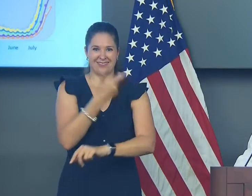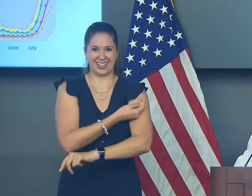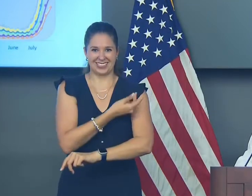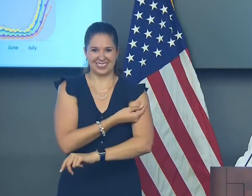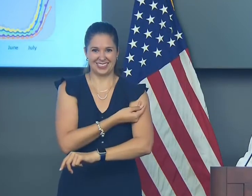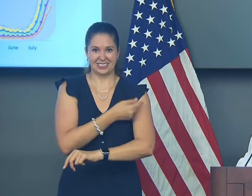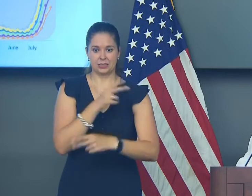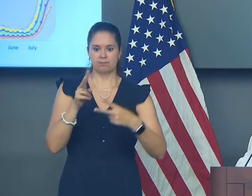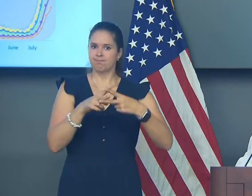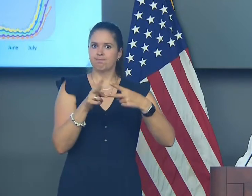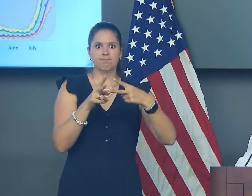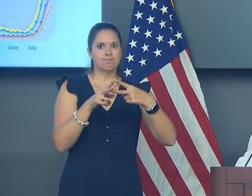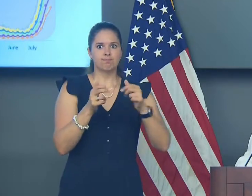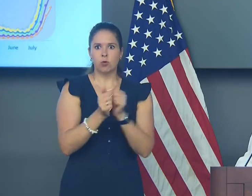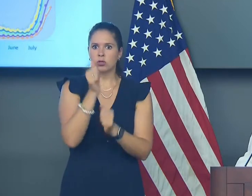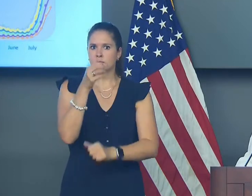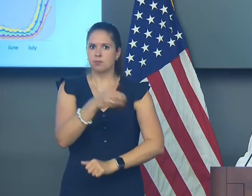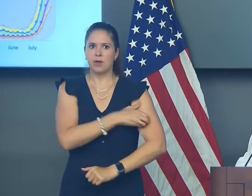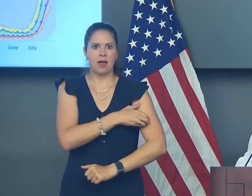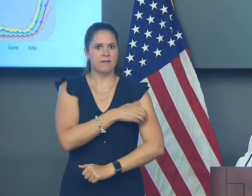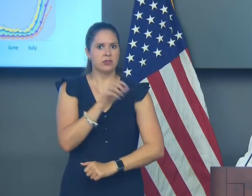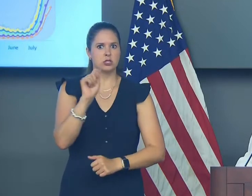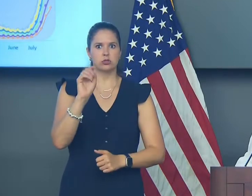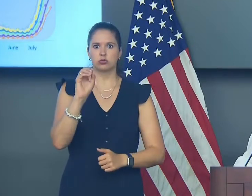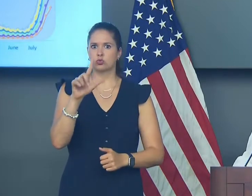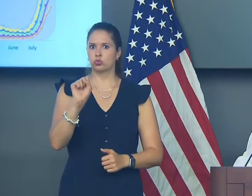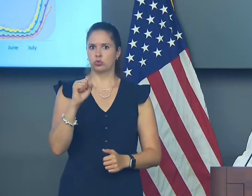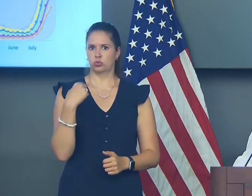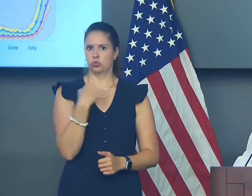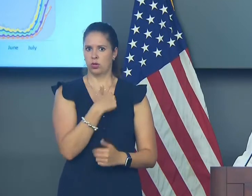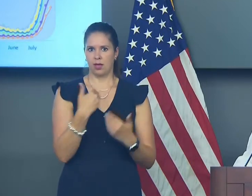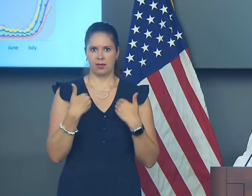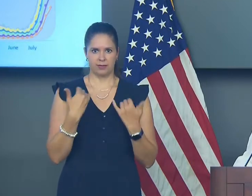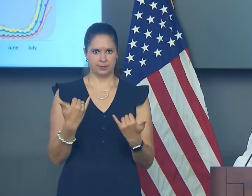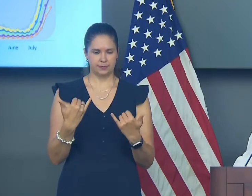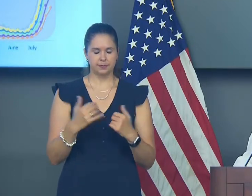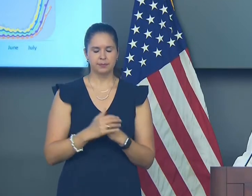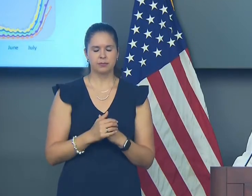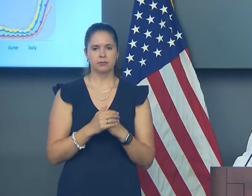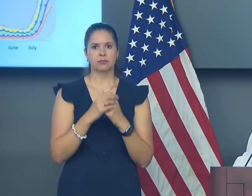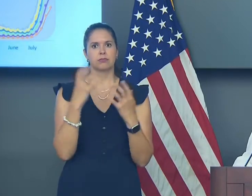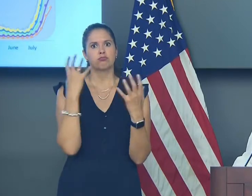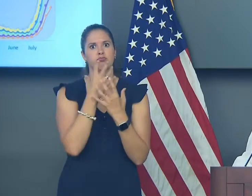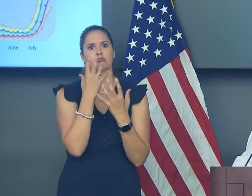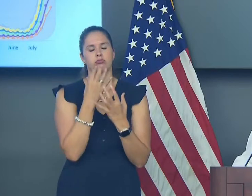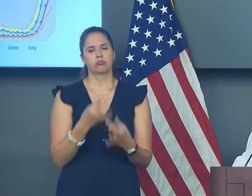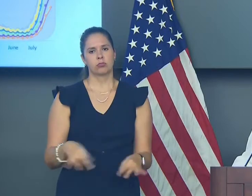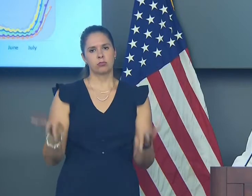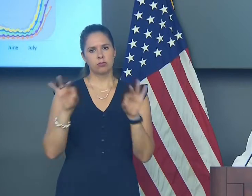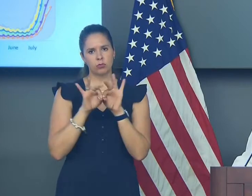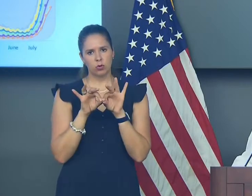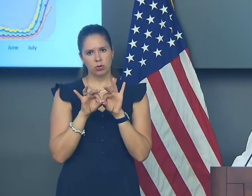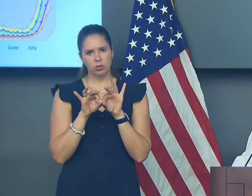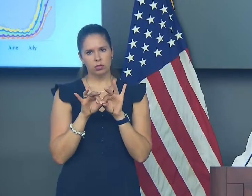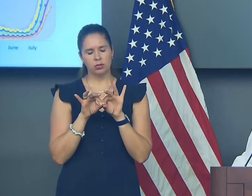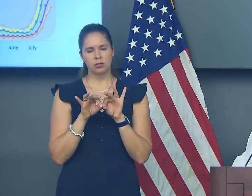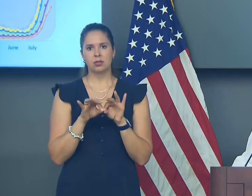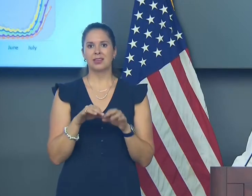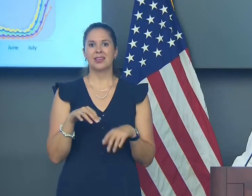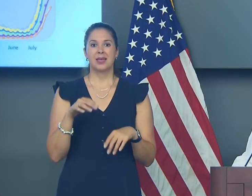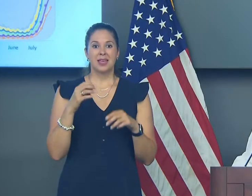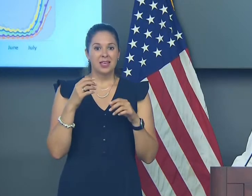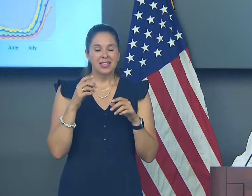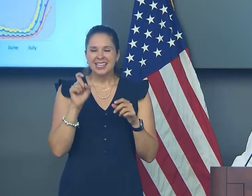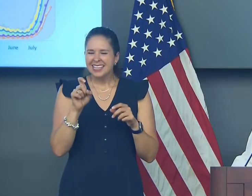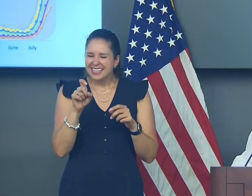those are the two most powerful tools we have at the moment. And it's critically important that as many people